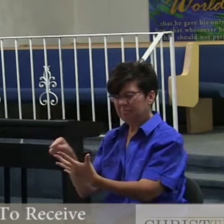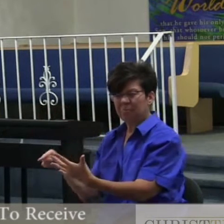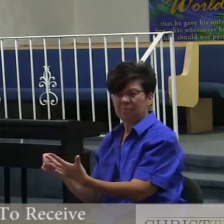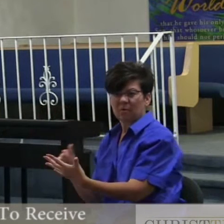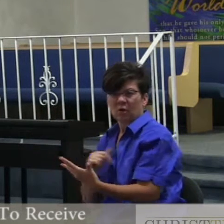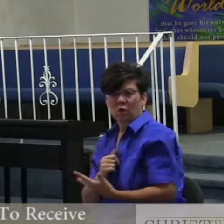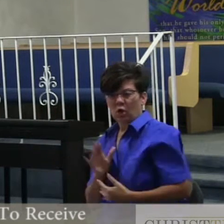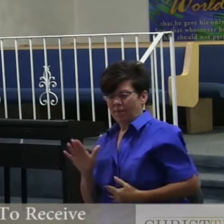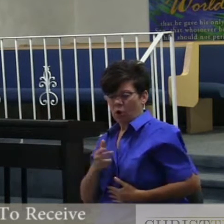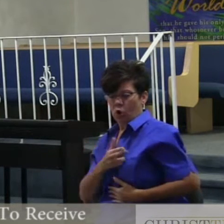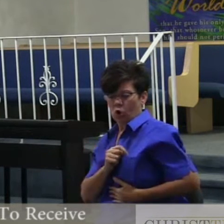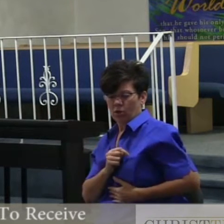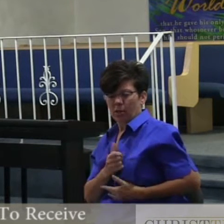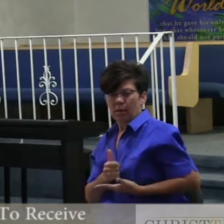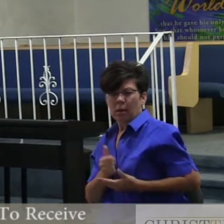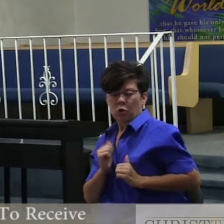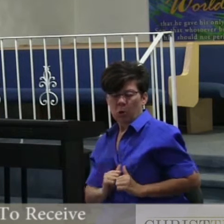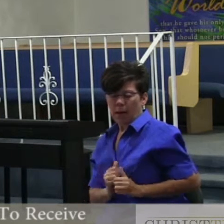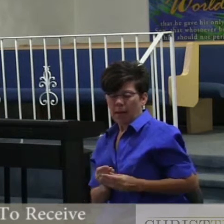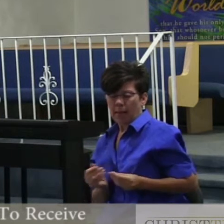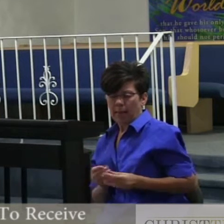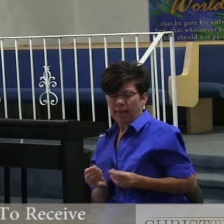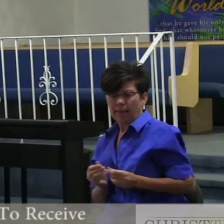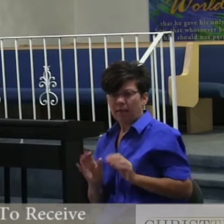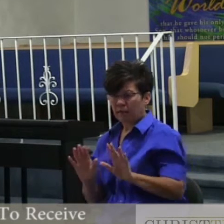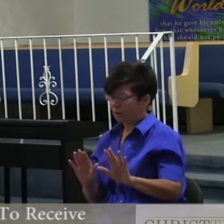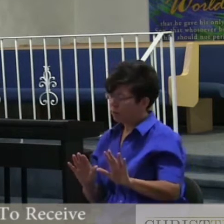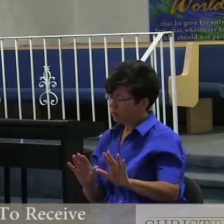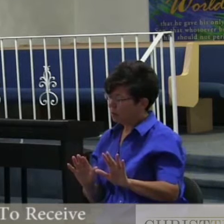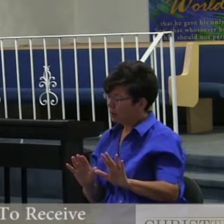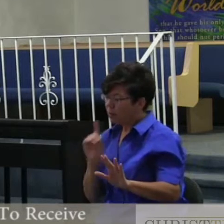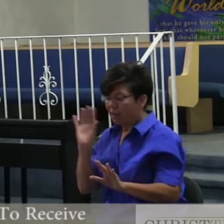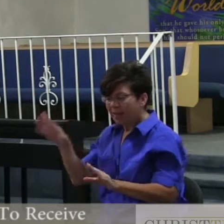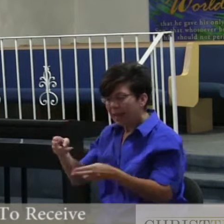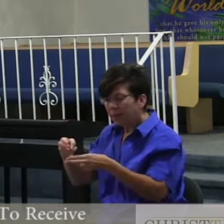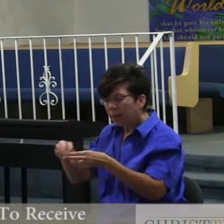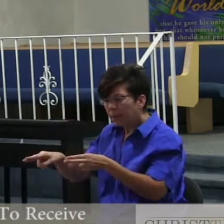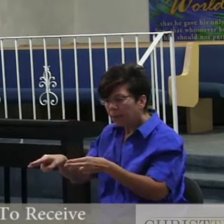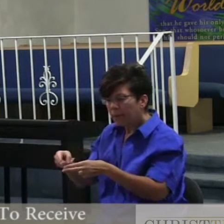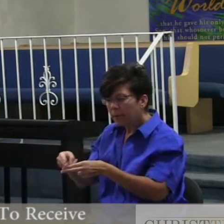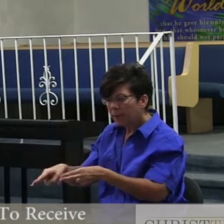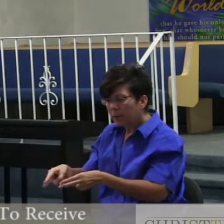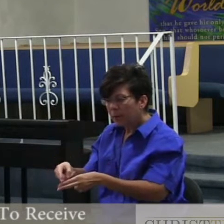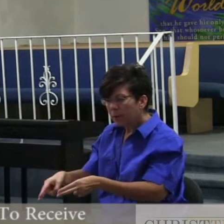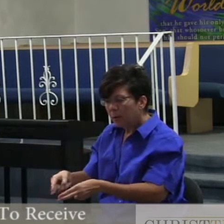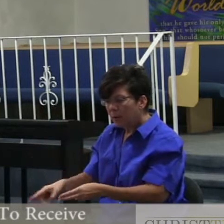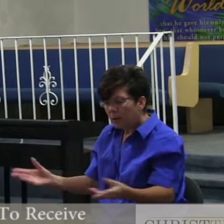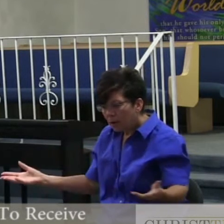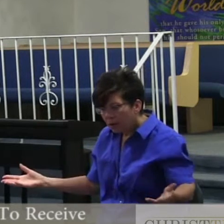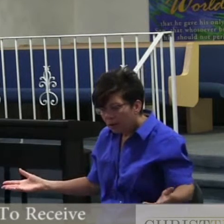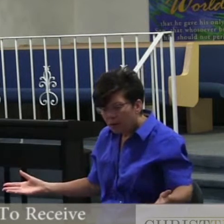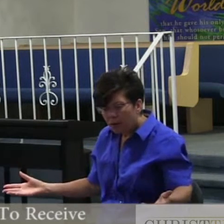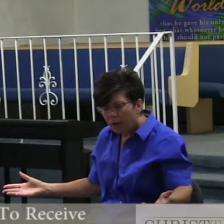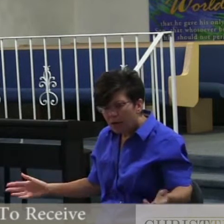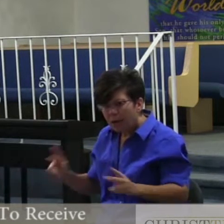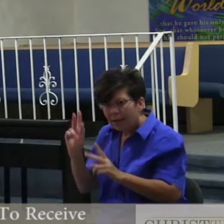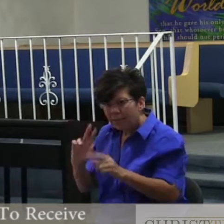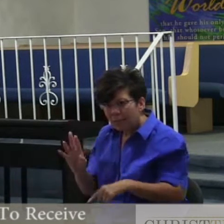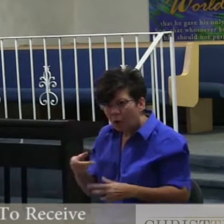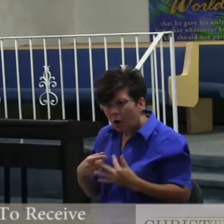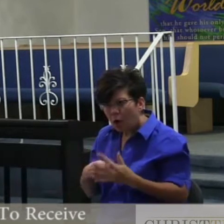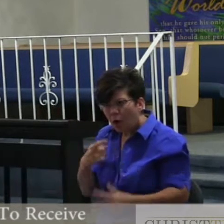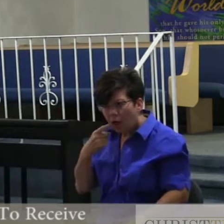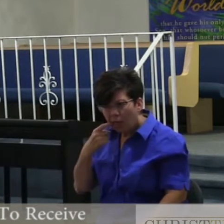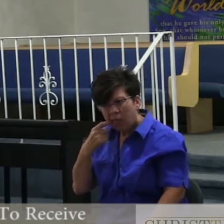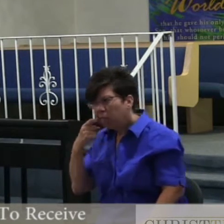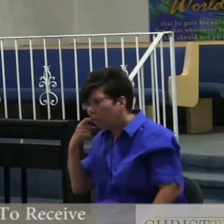hurt. That's the world does. But it's only for a short period of time. That's how people become addicted to